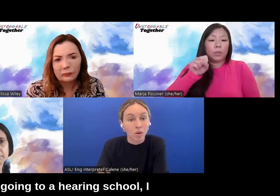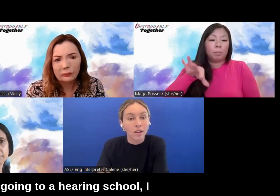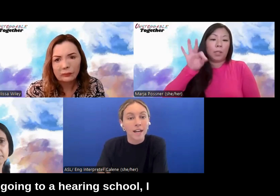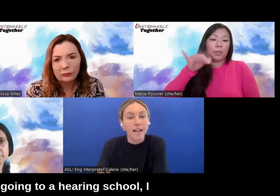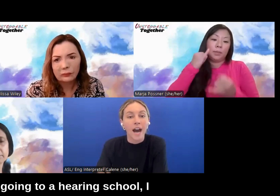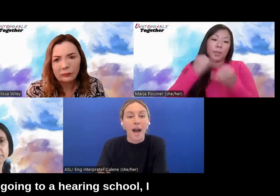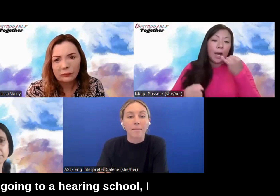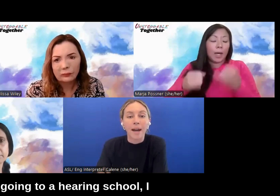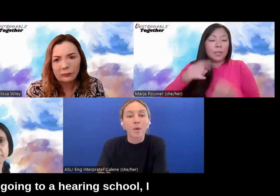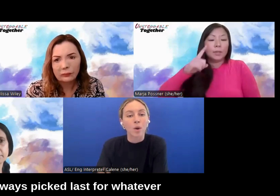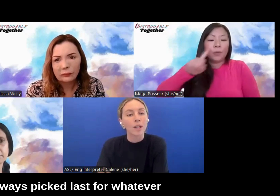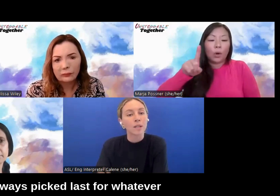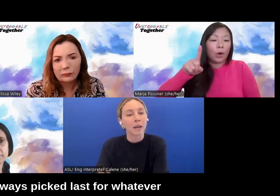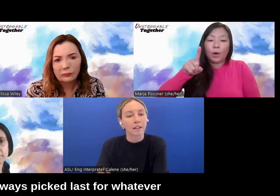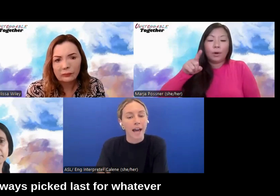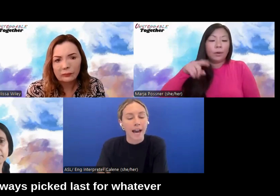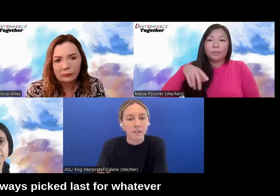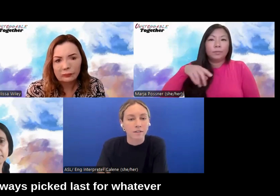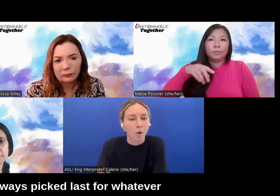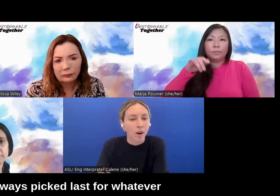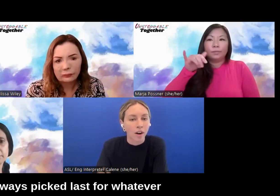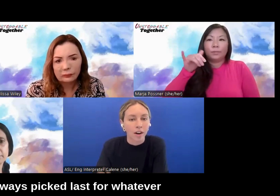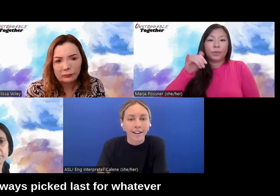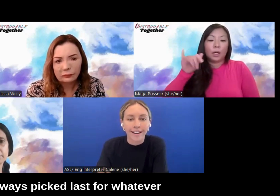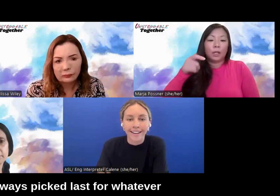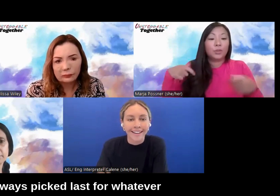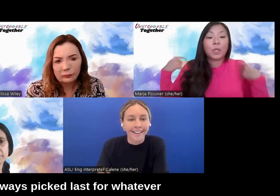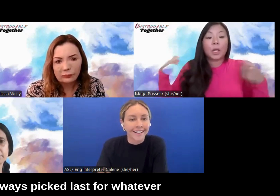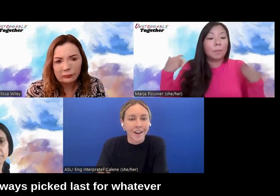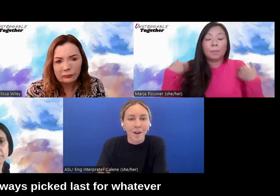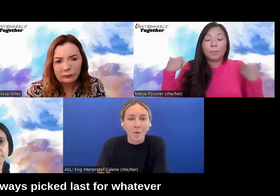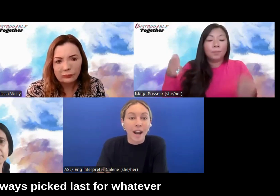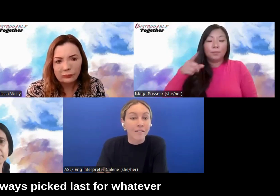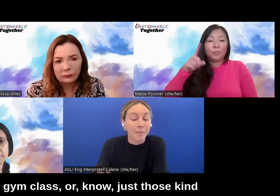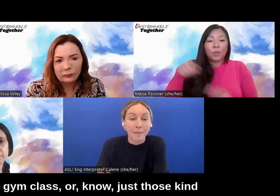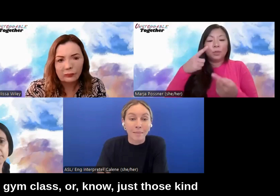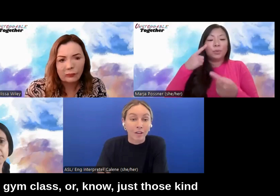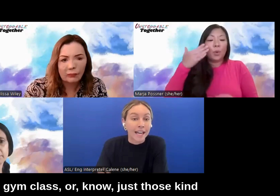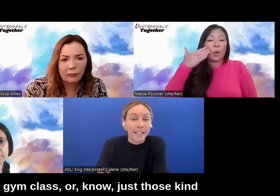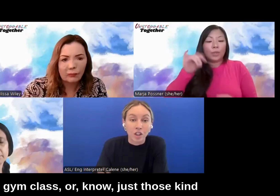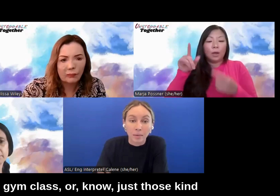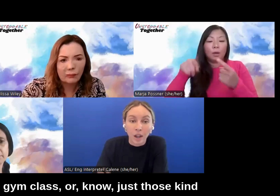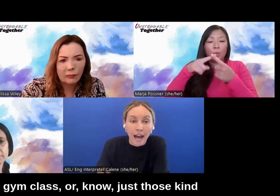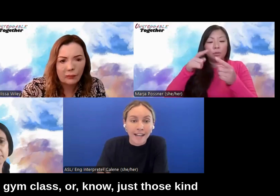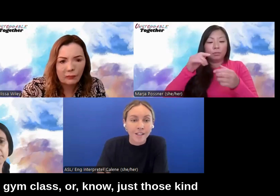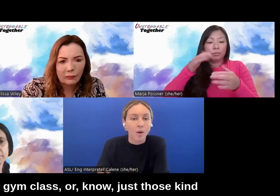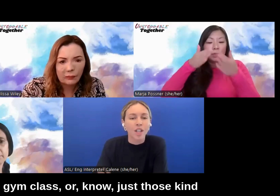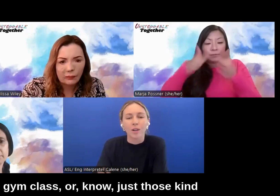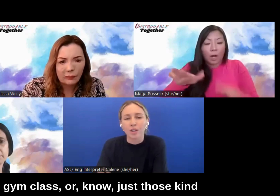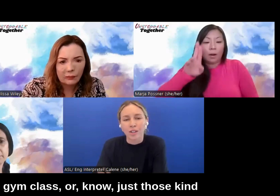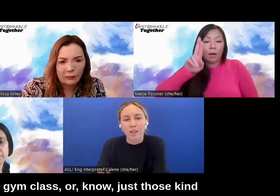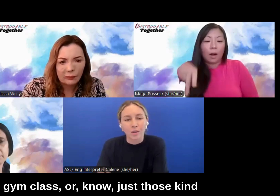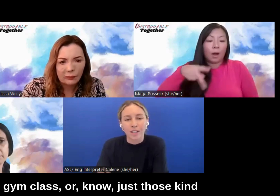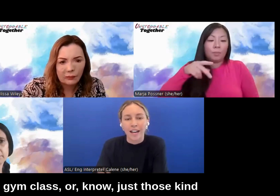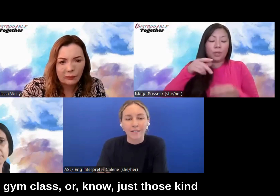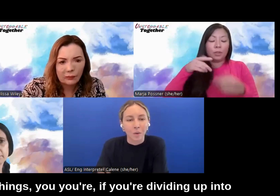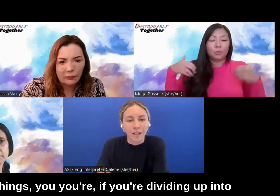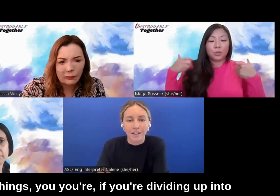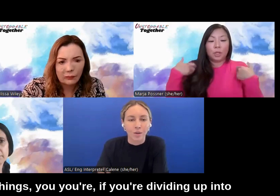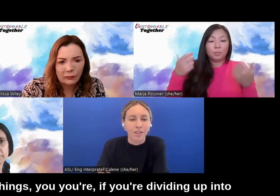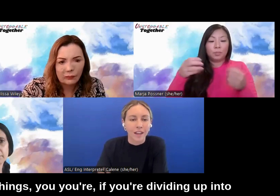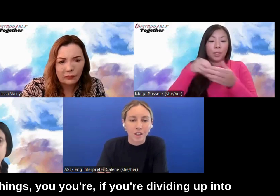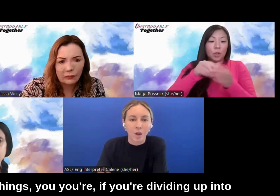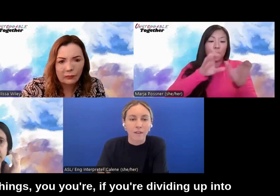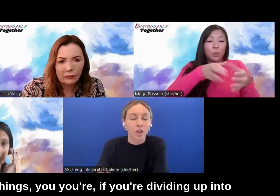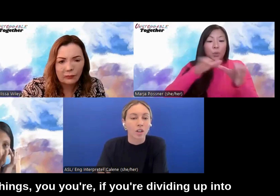hearing school, I was always picked last for whatever it may be, right, in gym class, or just those kind